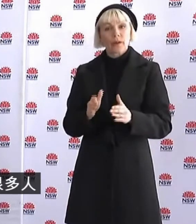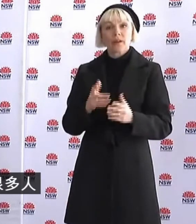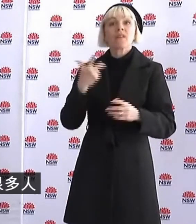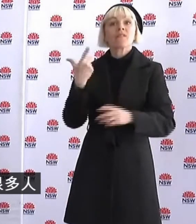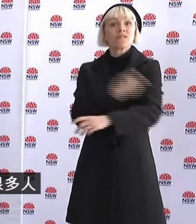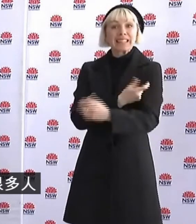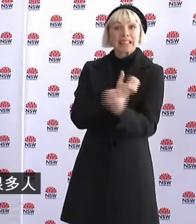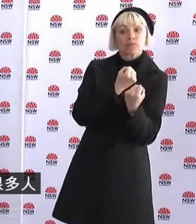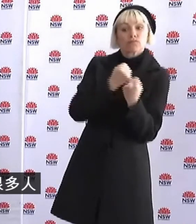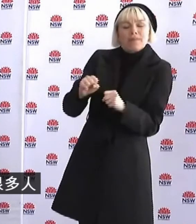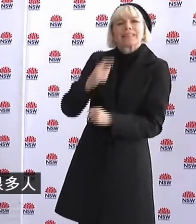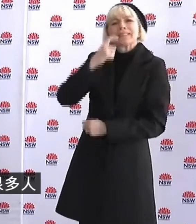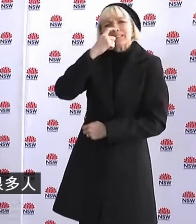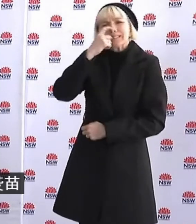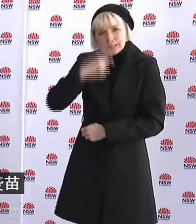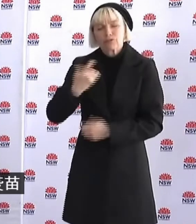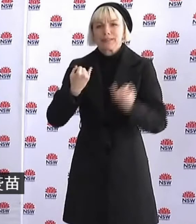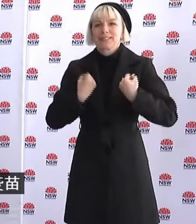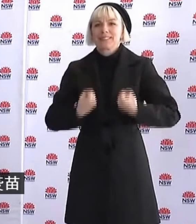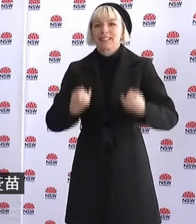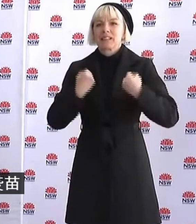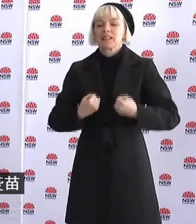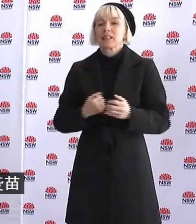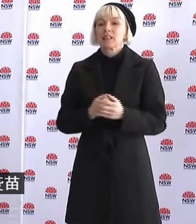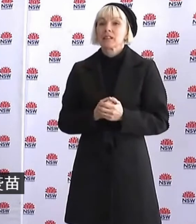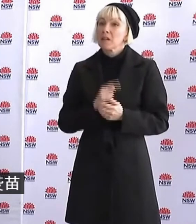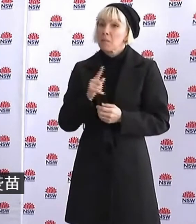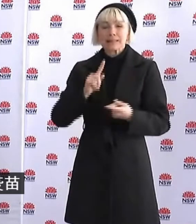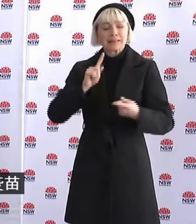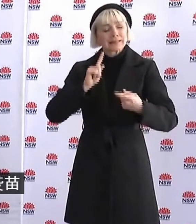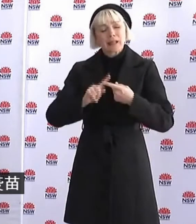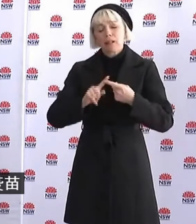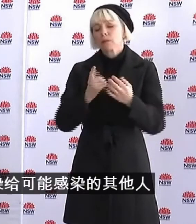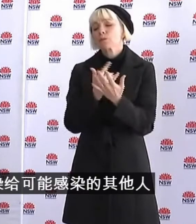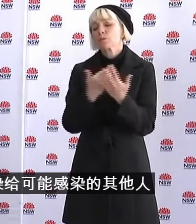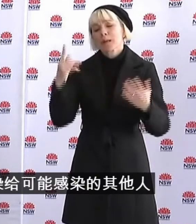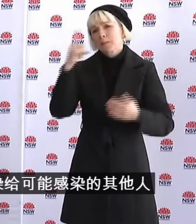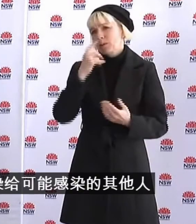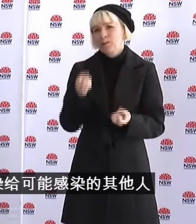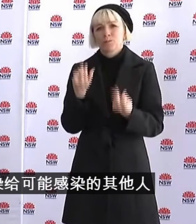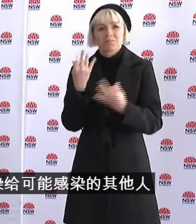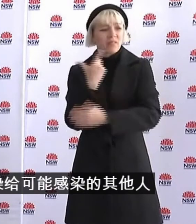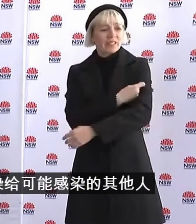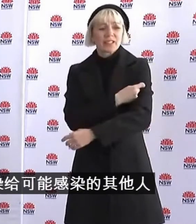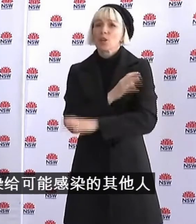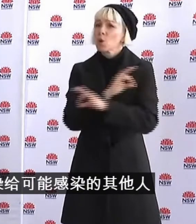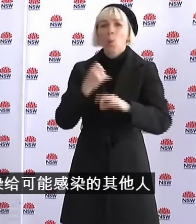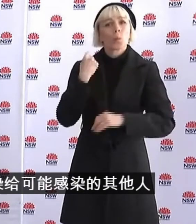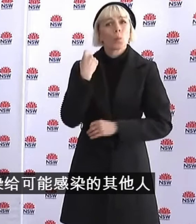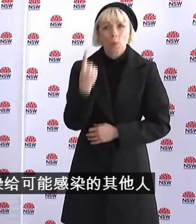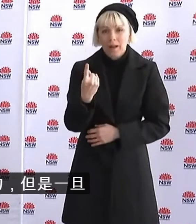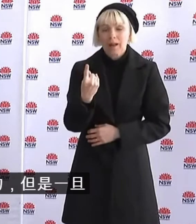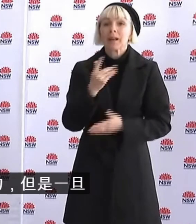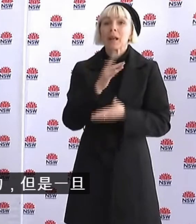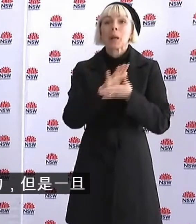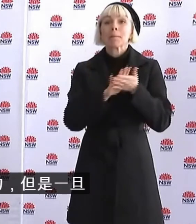illness. Unfortunately, because a lot of our population doesn't have any dose of the vaccine, it means that people who are vaccinated can still pass it on